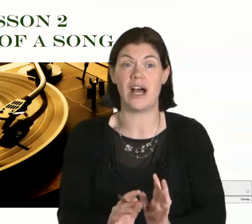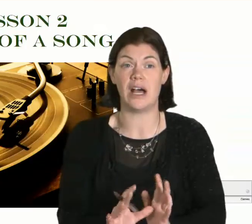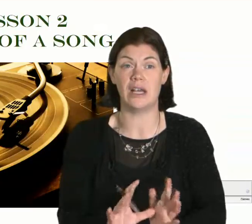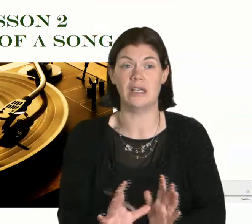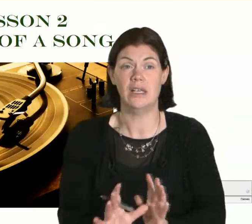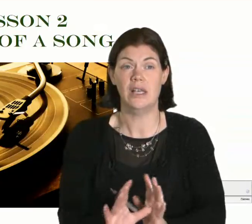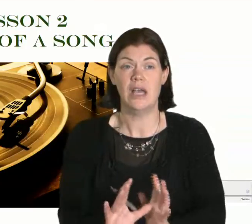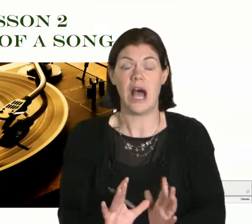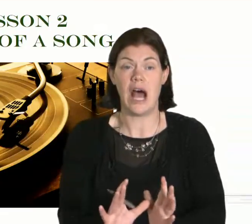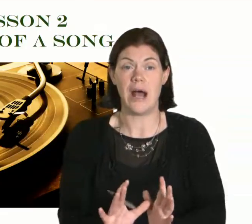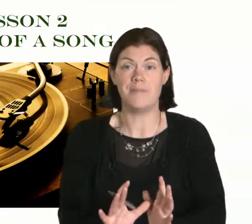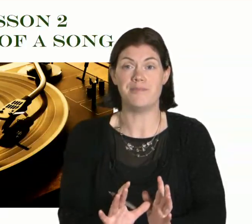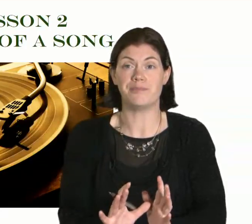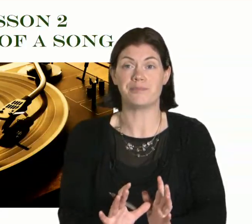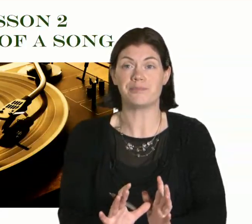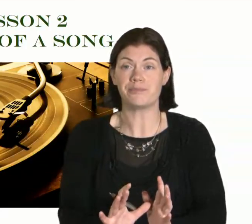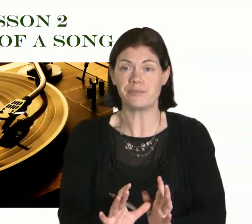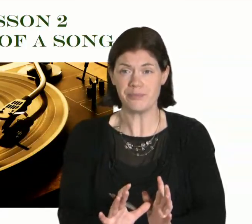of